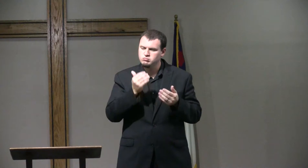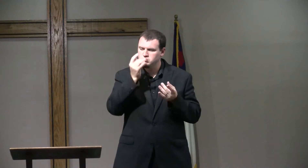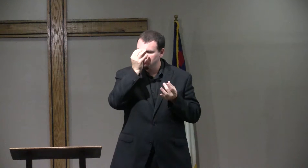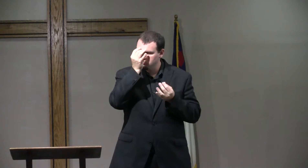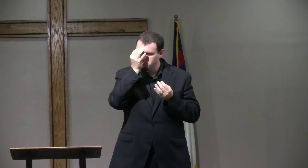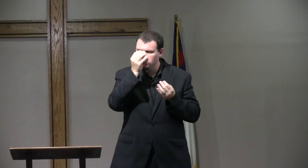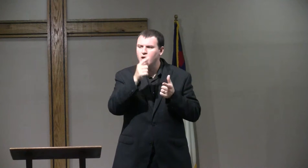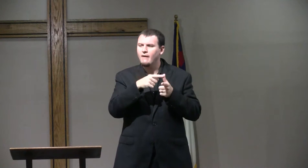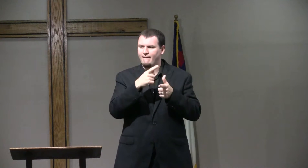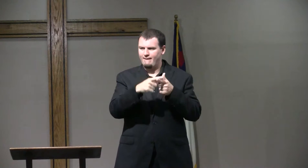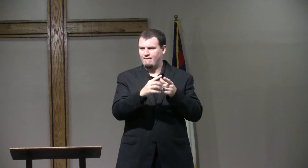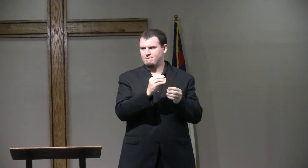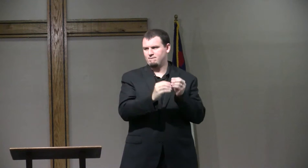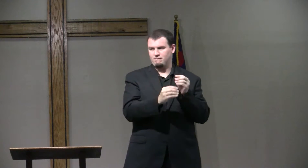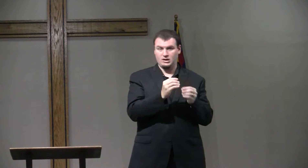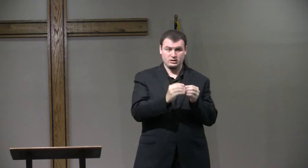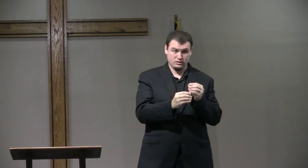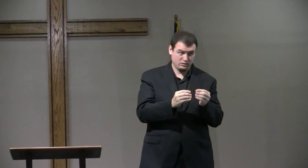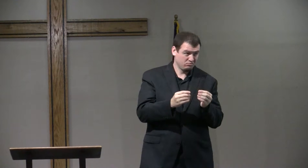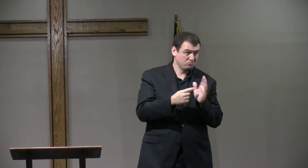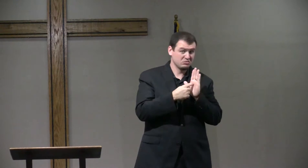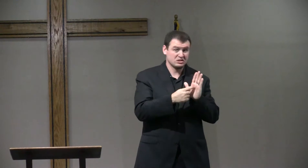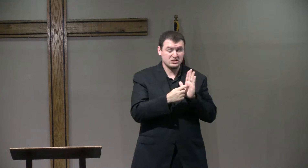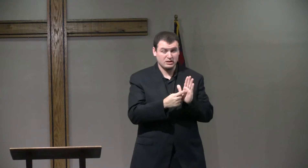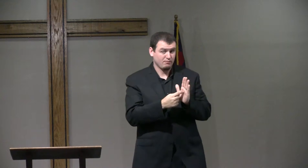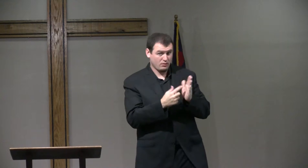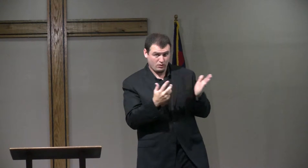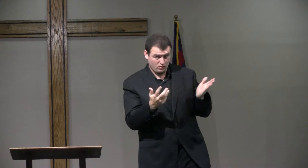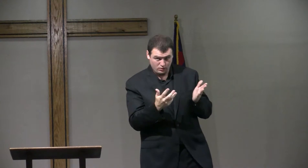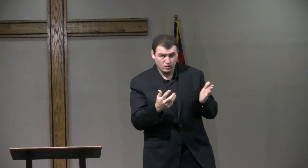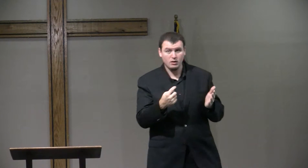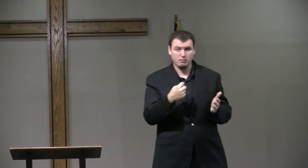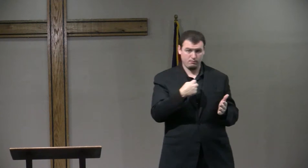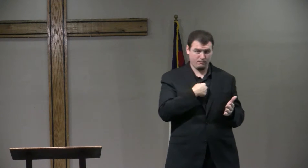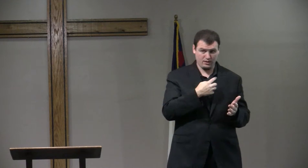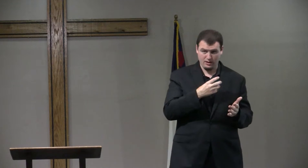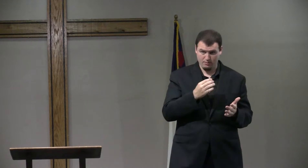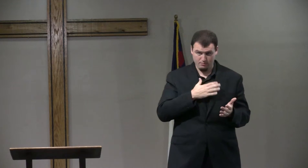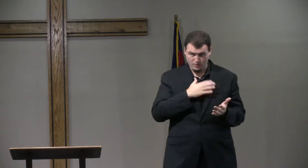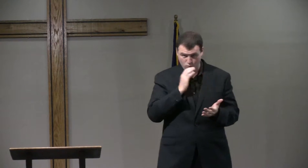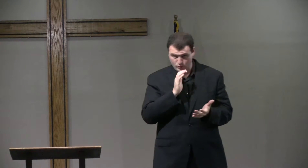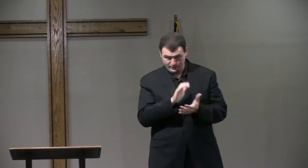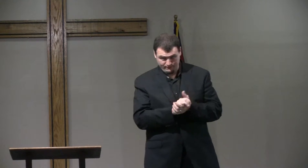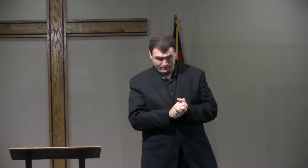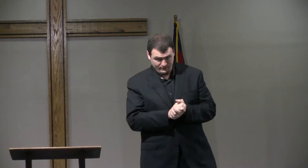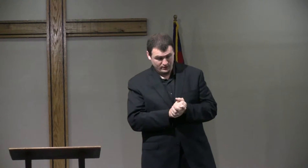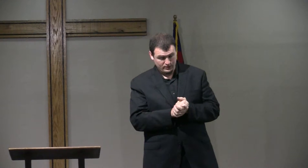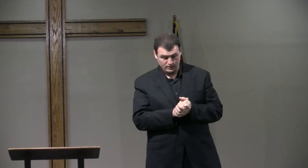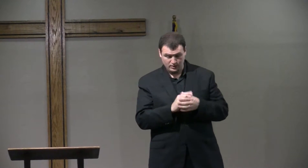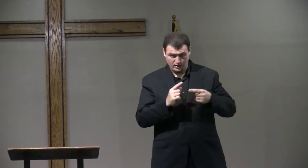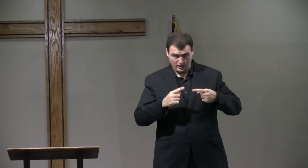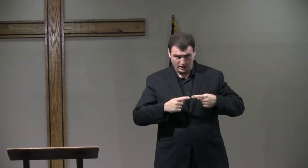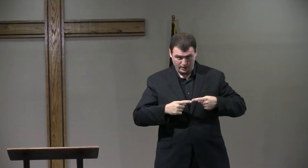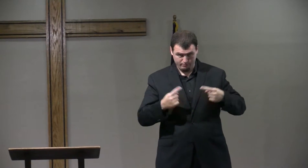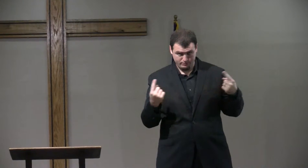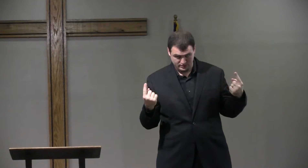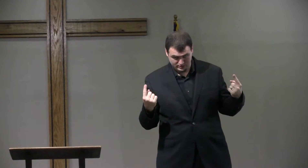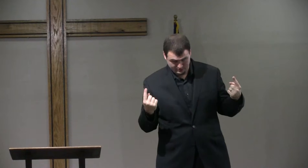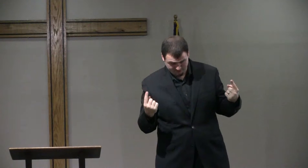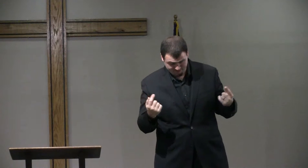and kind of think about the problem and then fix the problem. For example, me